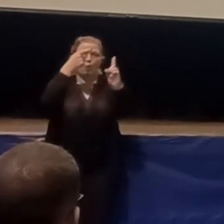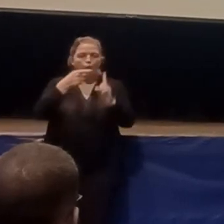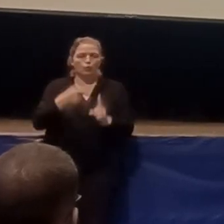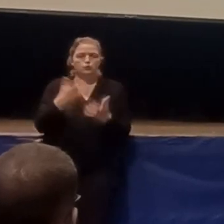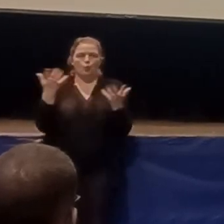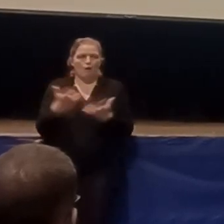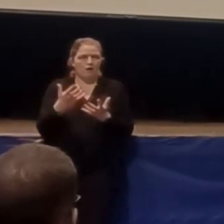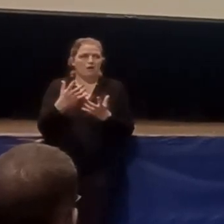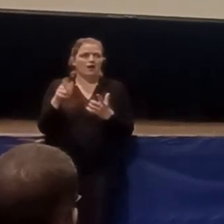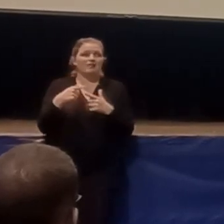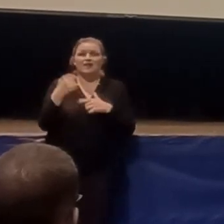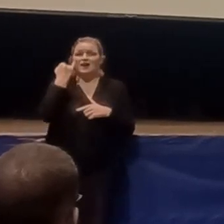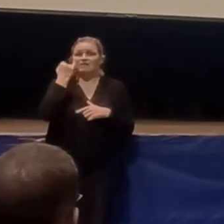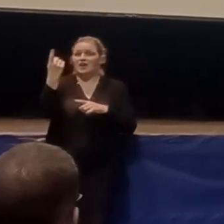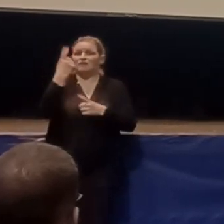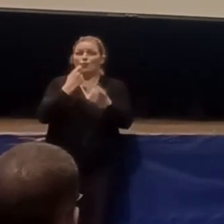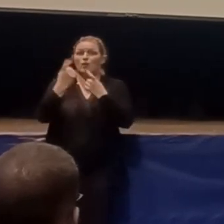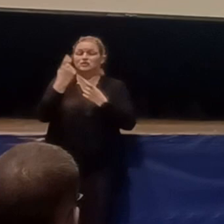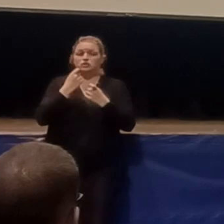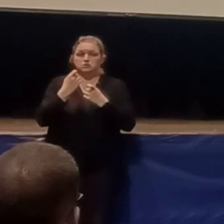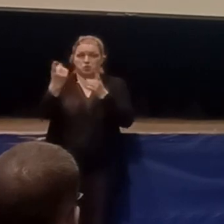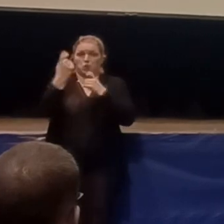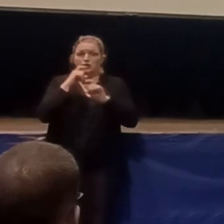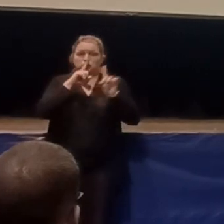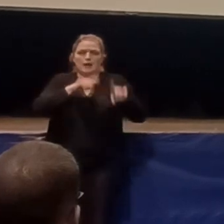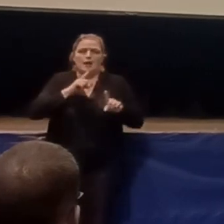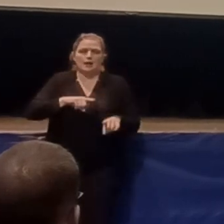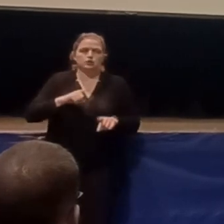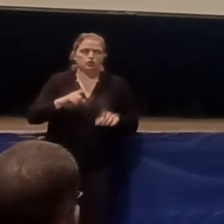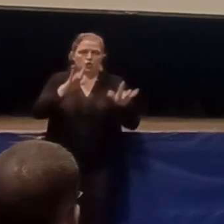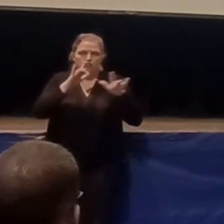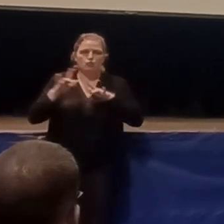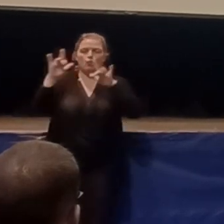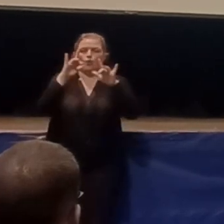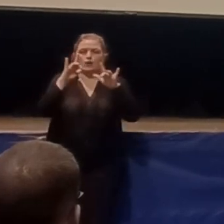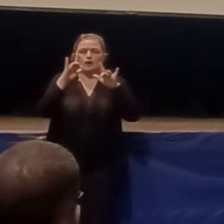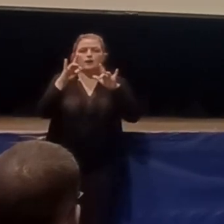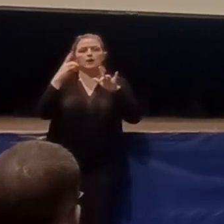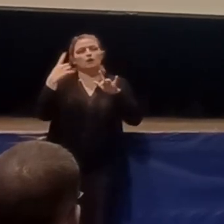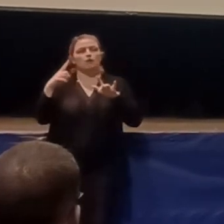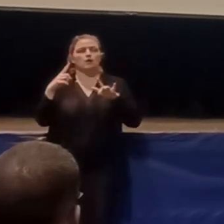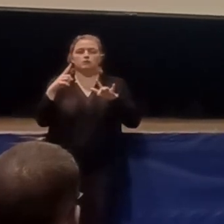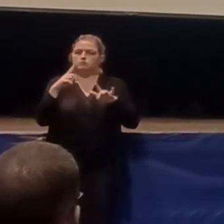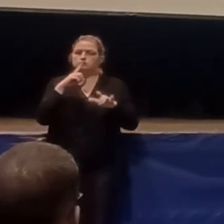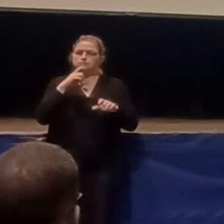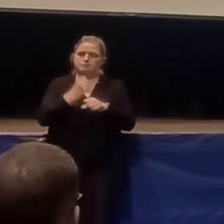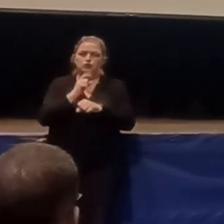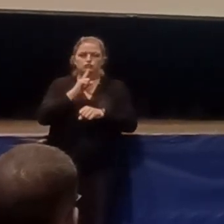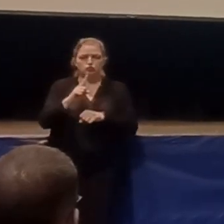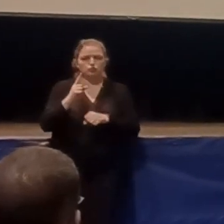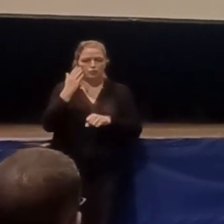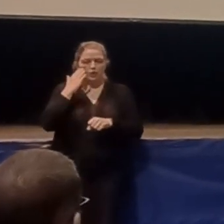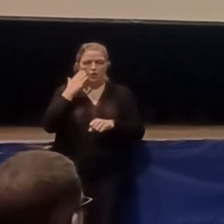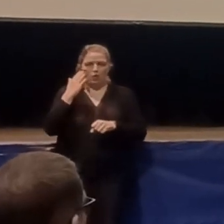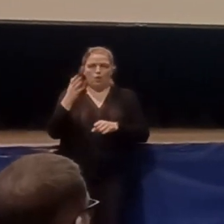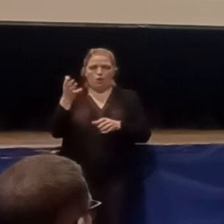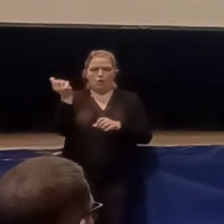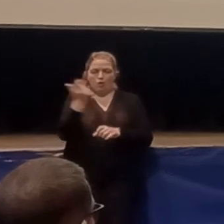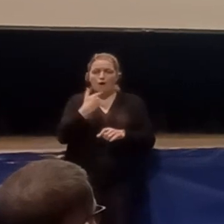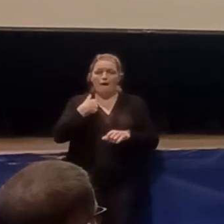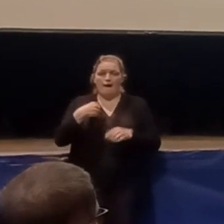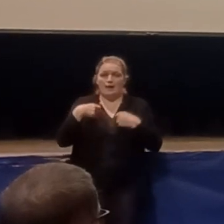folks. And if they have questions, those questions are answered and recorded on an absolute basis. I give my home